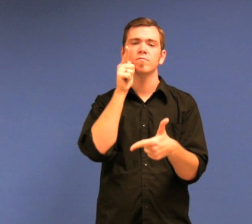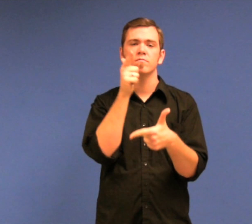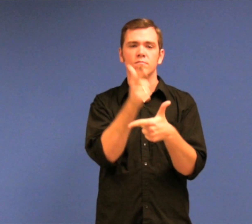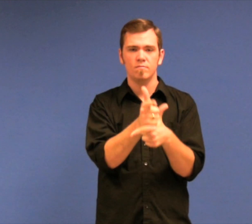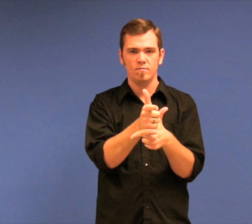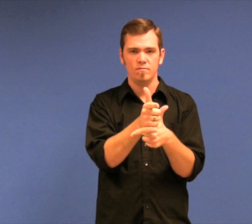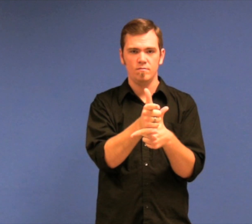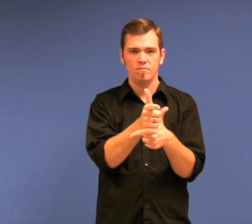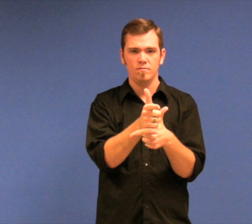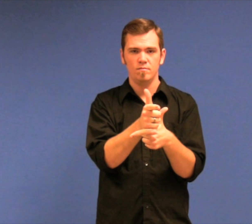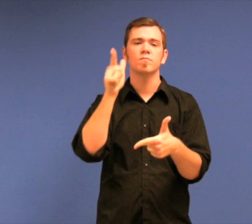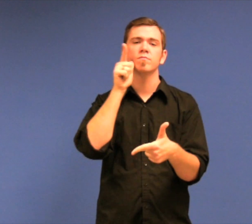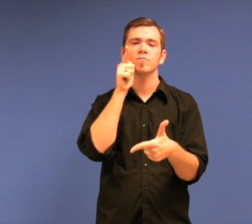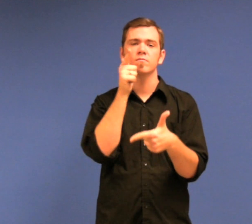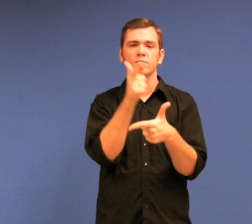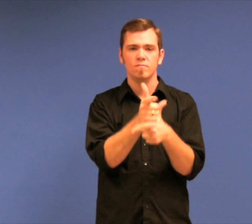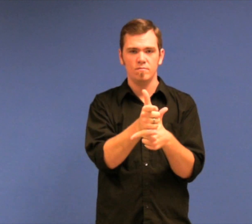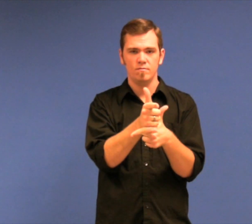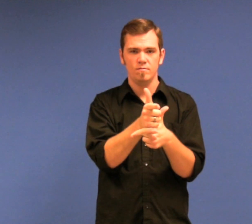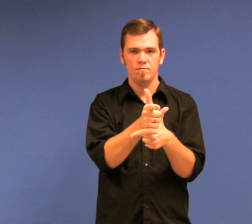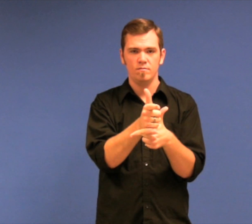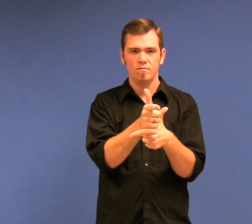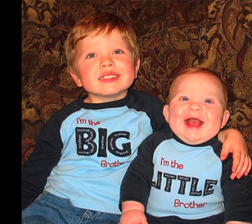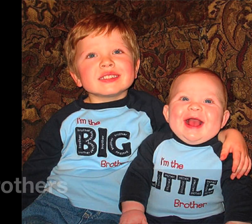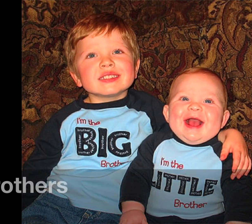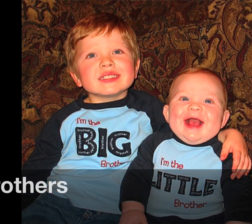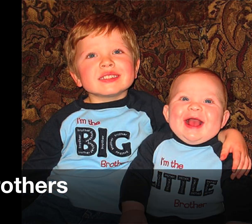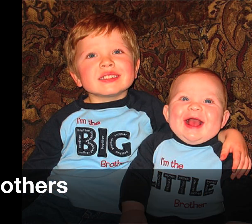is sister. Sister.